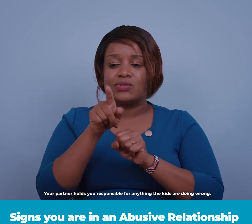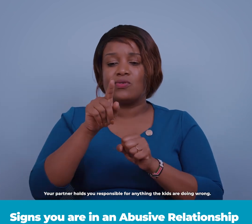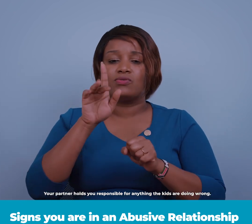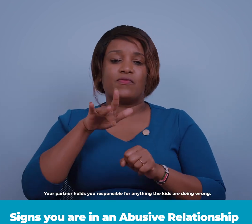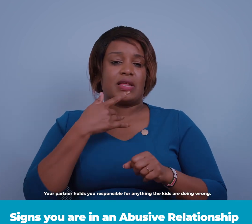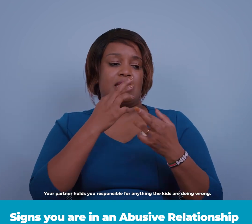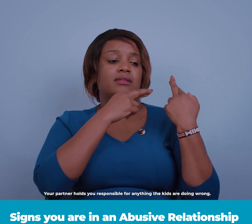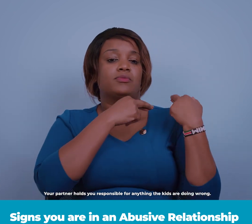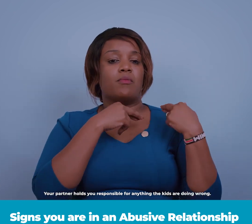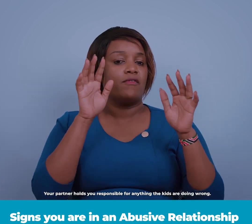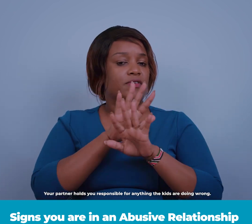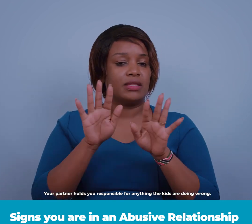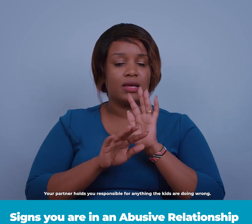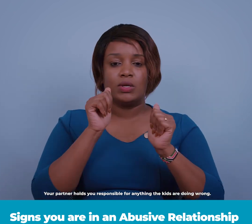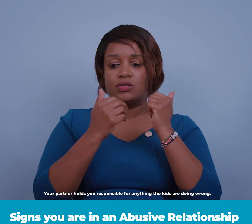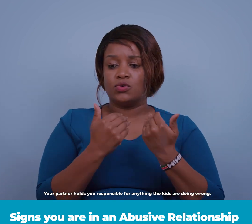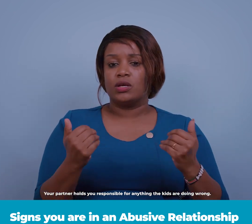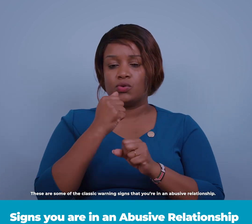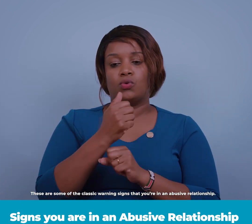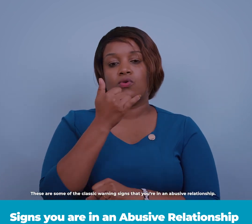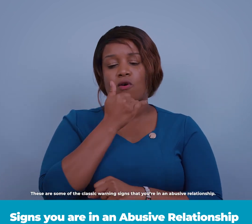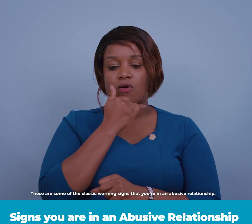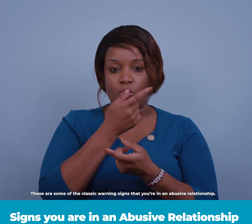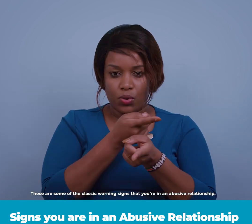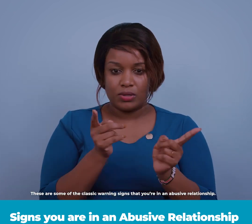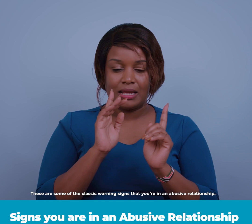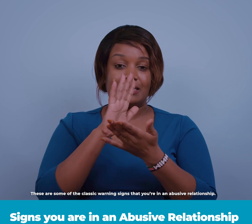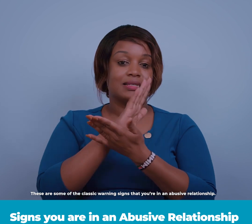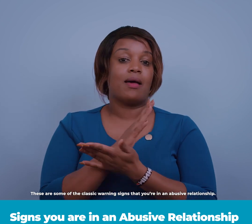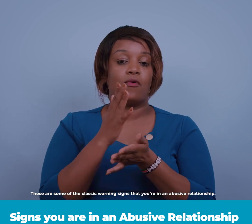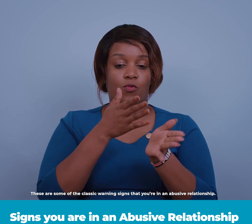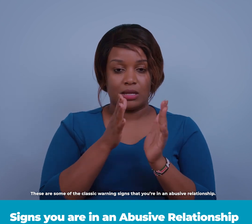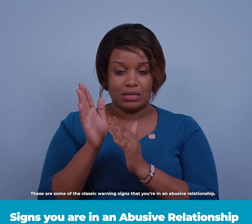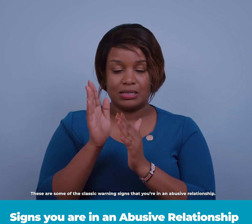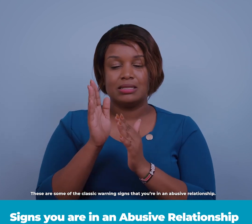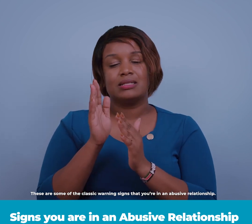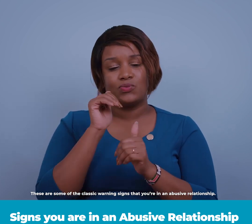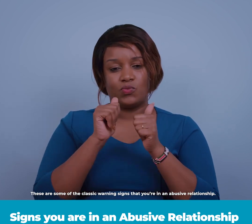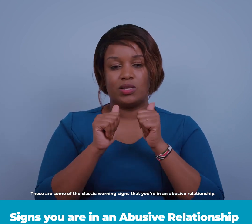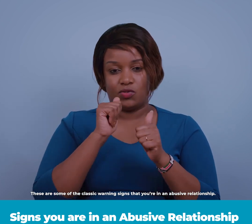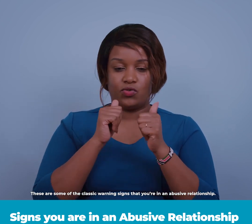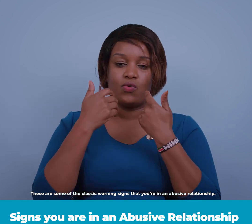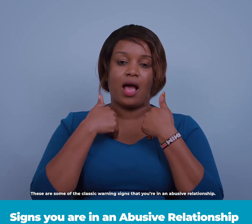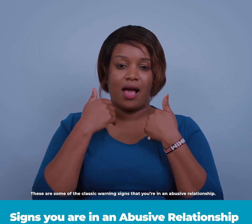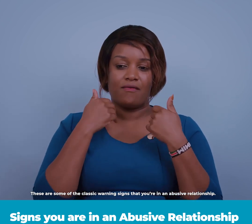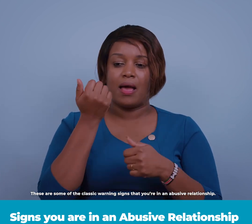are doing wrong. These are some of the classic warning signs that you are in an abusive relationship.